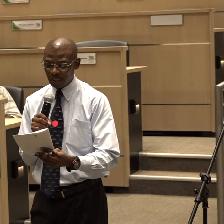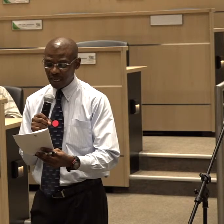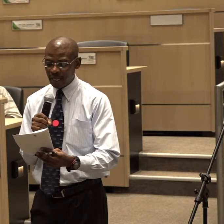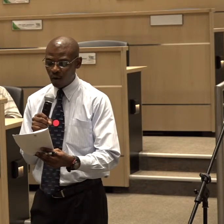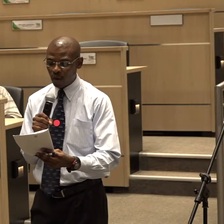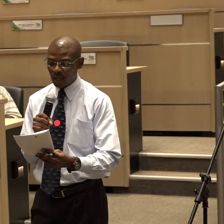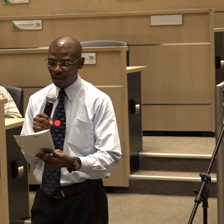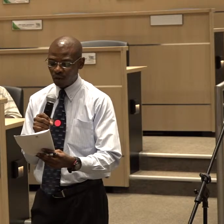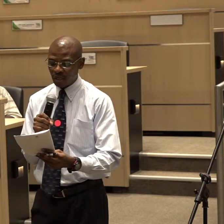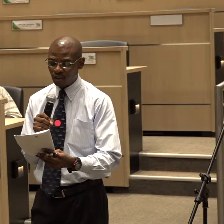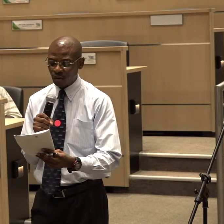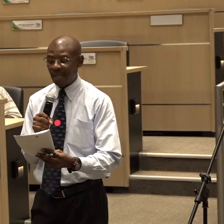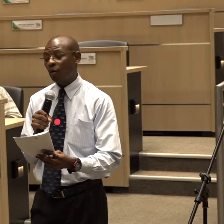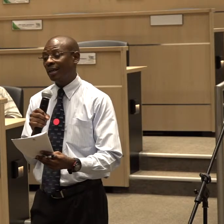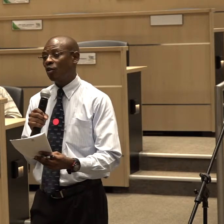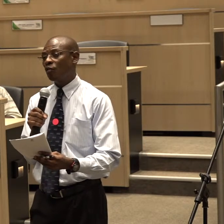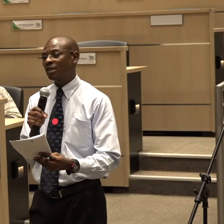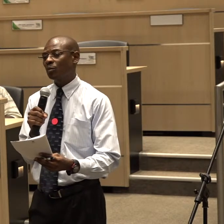foreign